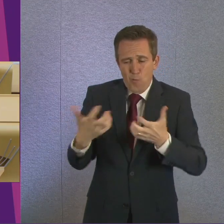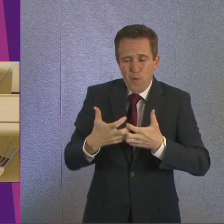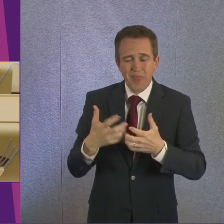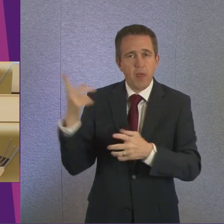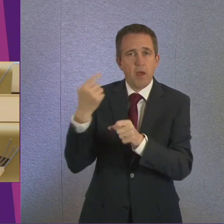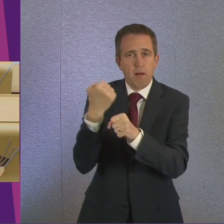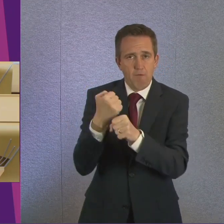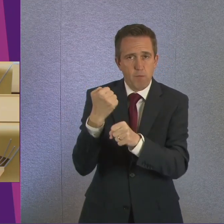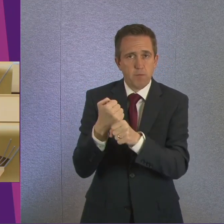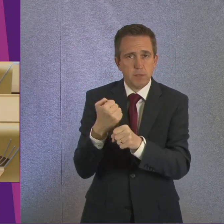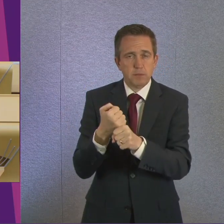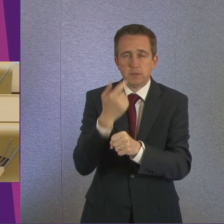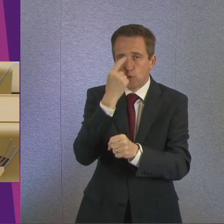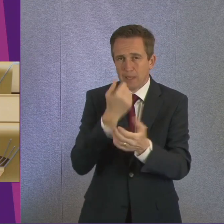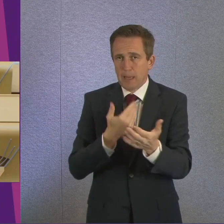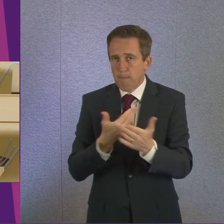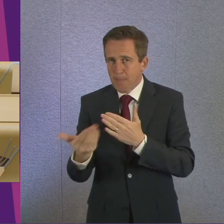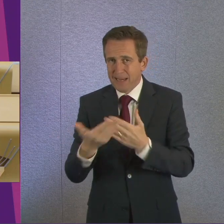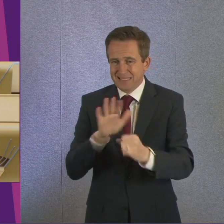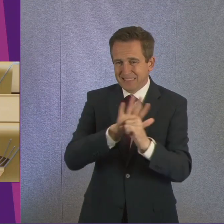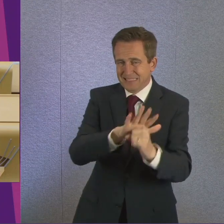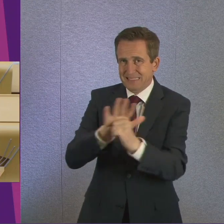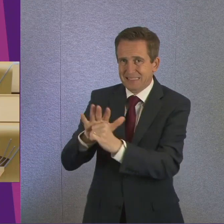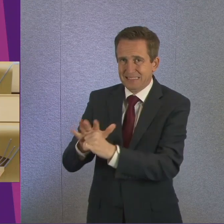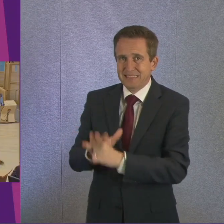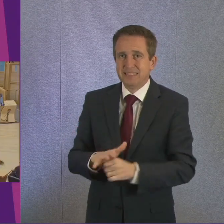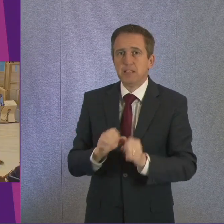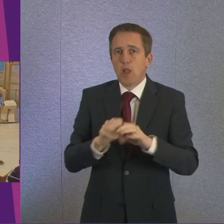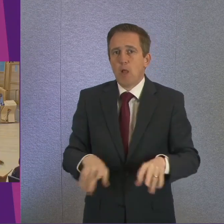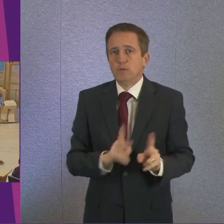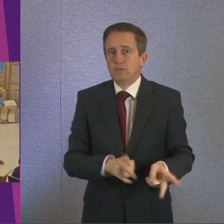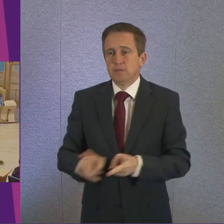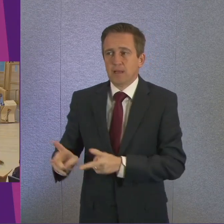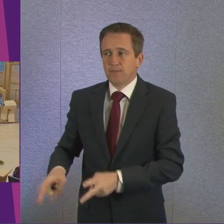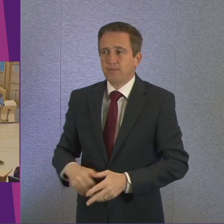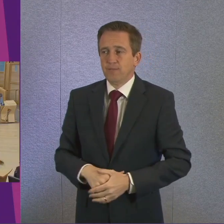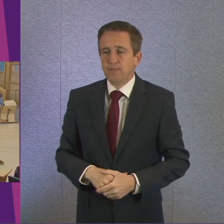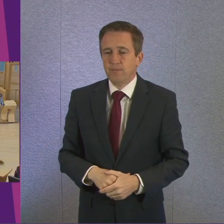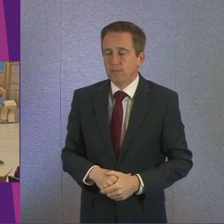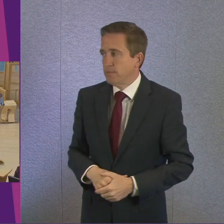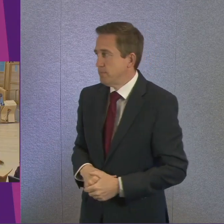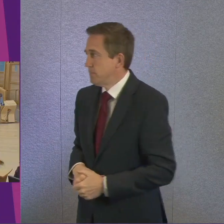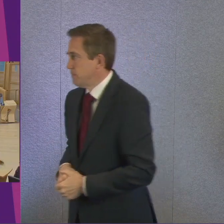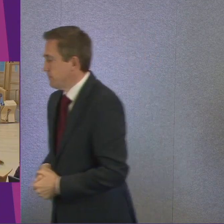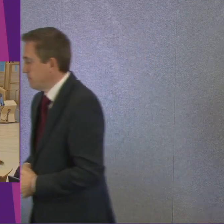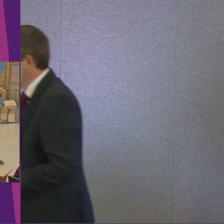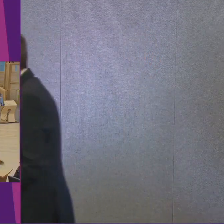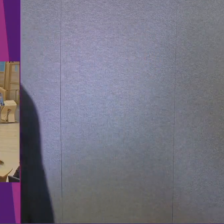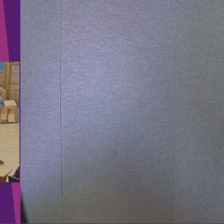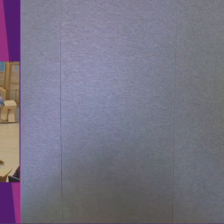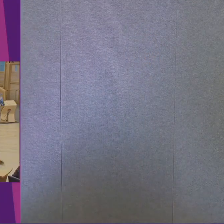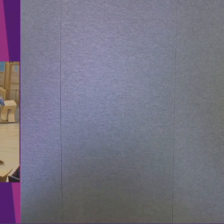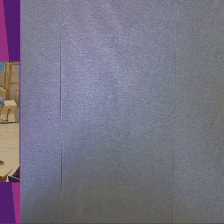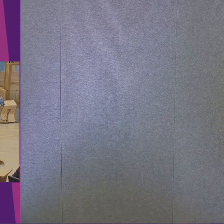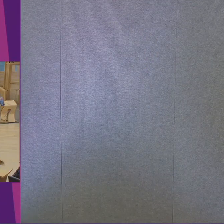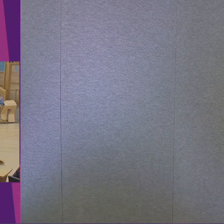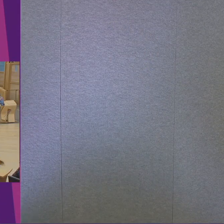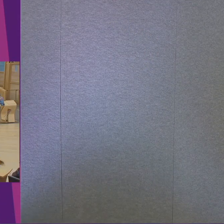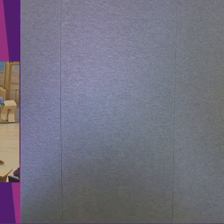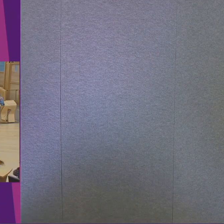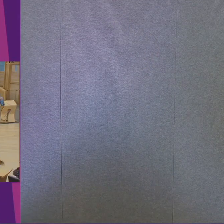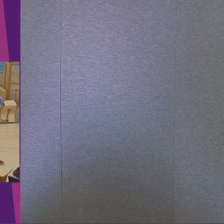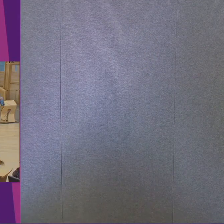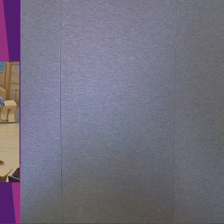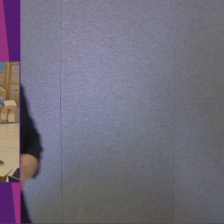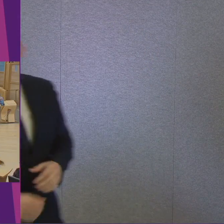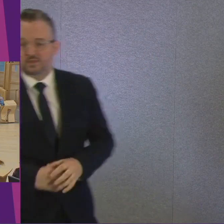try to manage this virus and minimise the loss of life. Thank you. Brian Whittle, to be followed by Kenneth Gibson. Thank you, Presiding